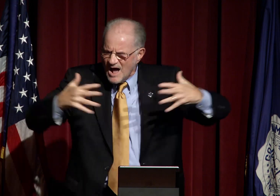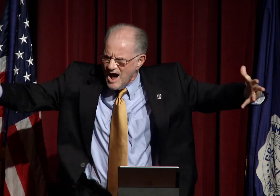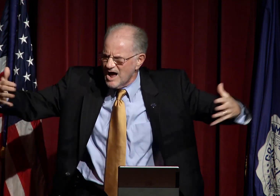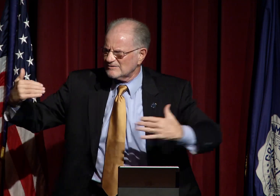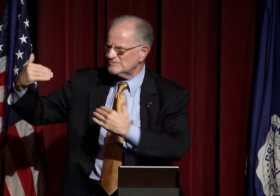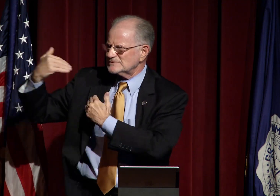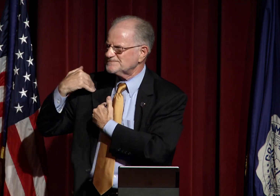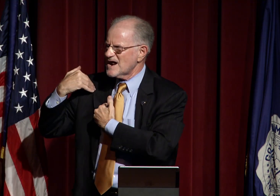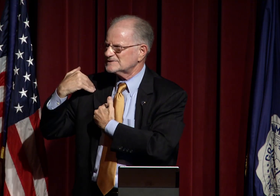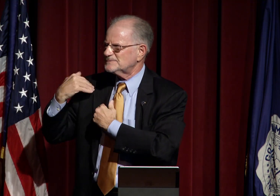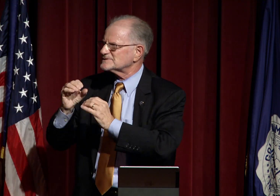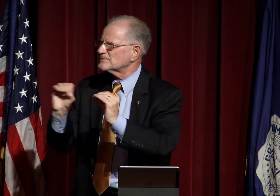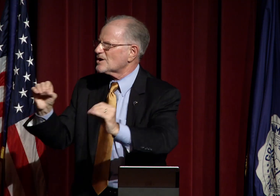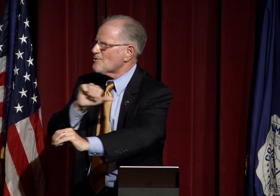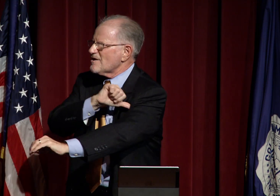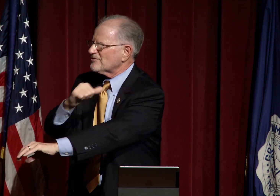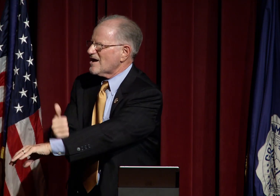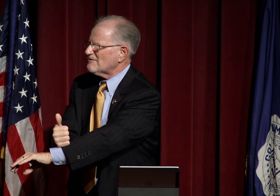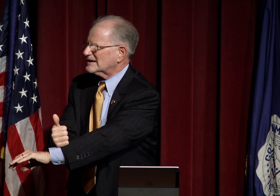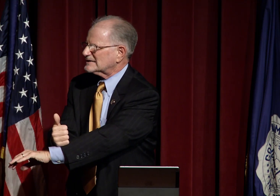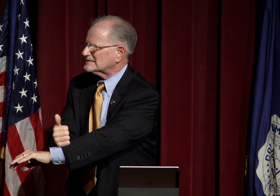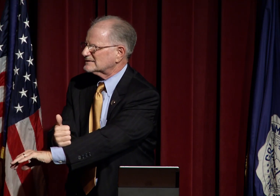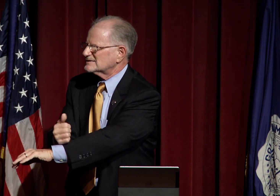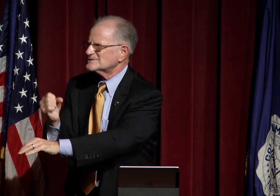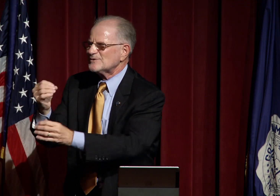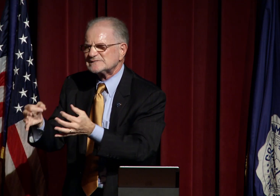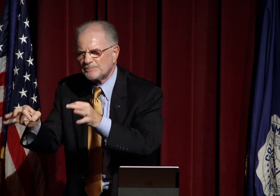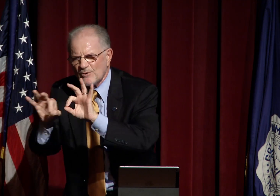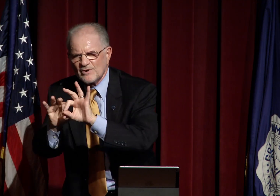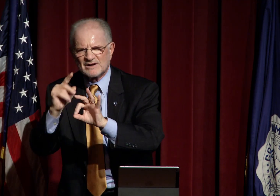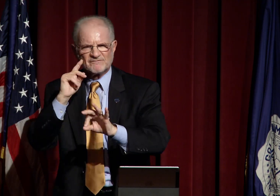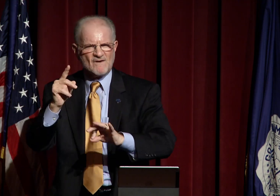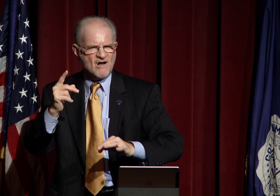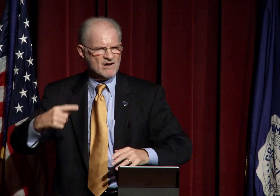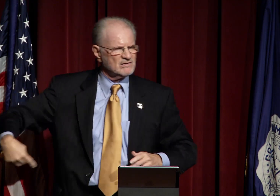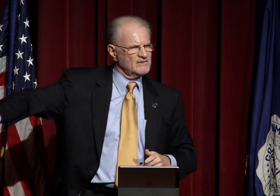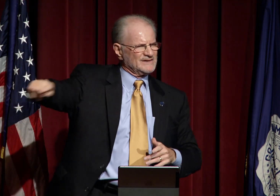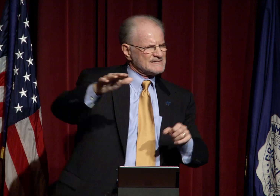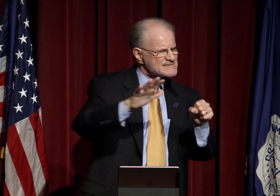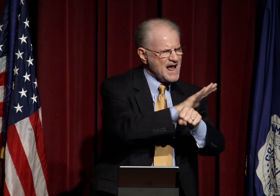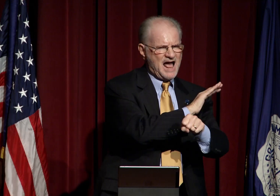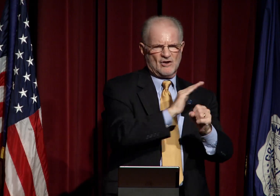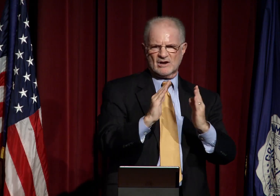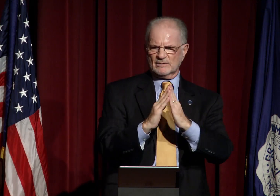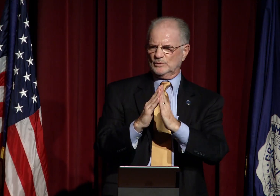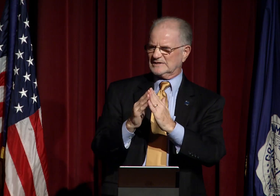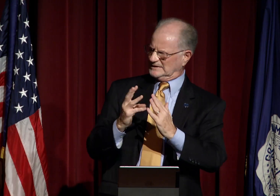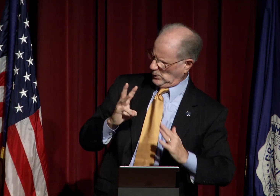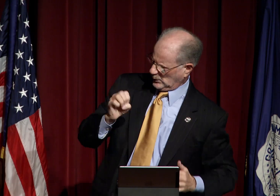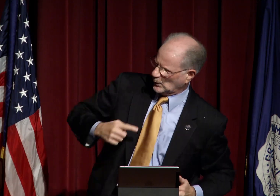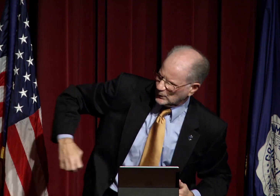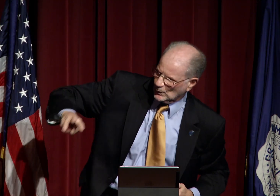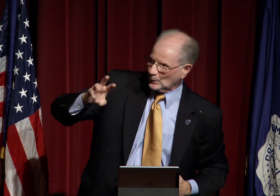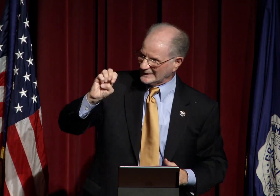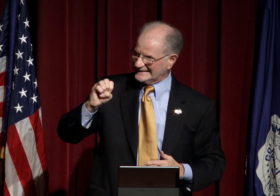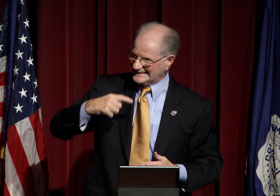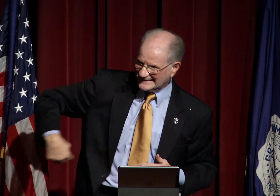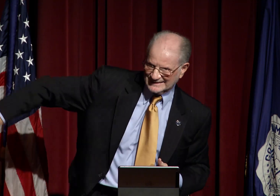It's very difficult to have one person hold a role with so much at stake, and they need the authority,